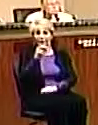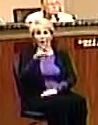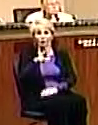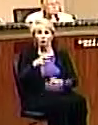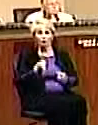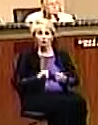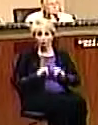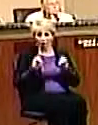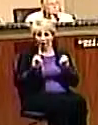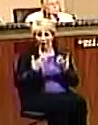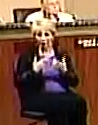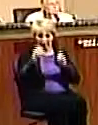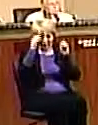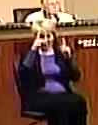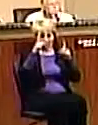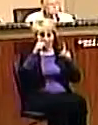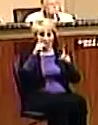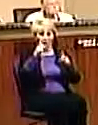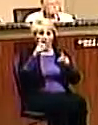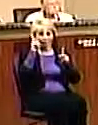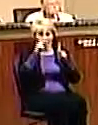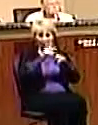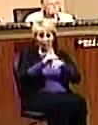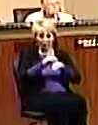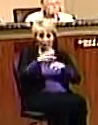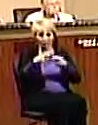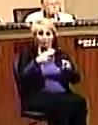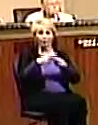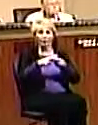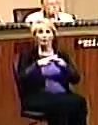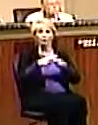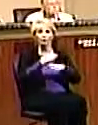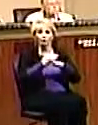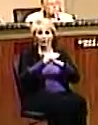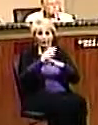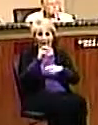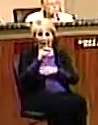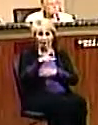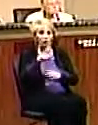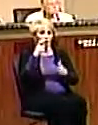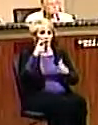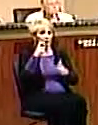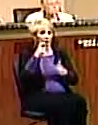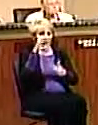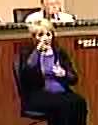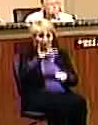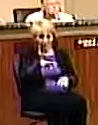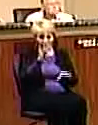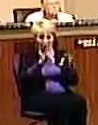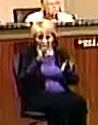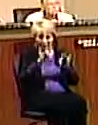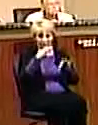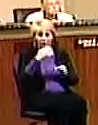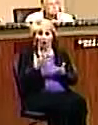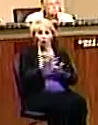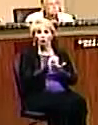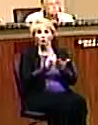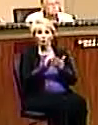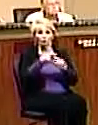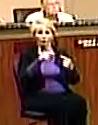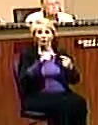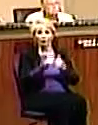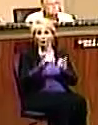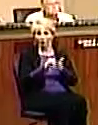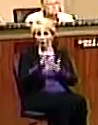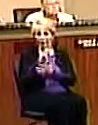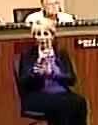survivors, educating the general public about the importance of cancer prevention, detection, and raising funds in the fight against cancer.